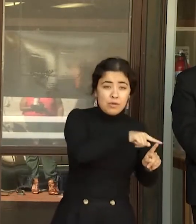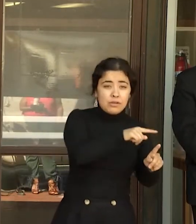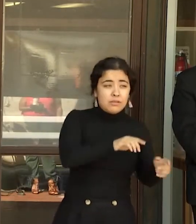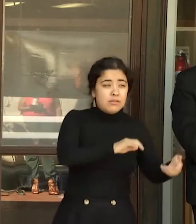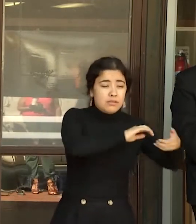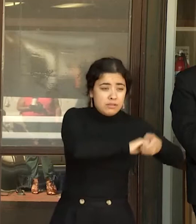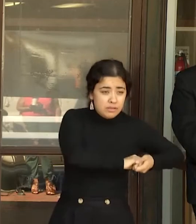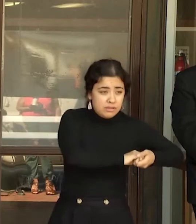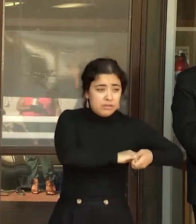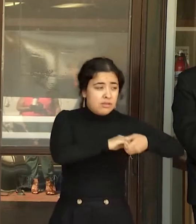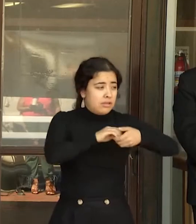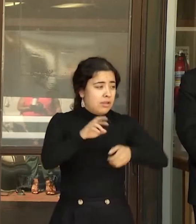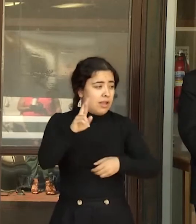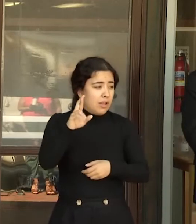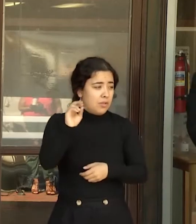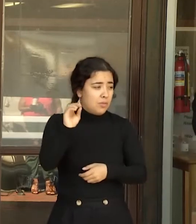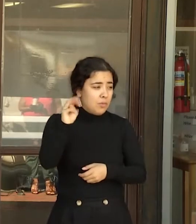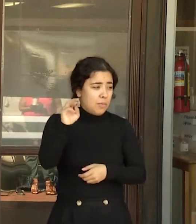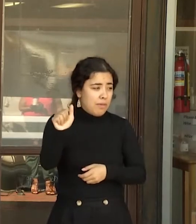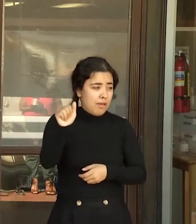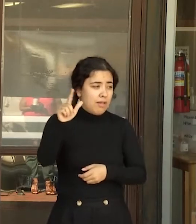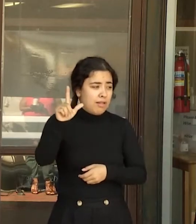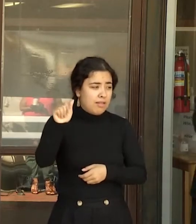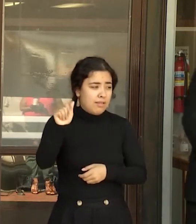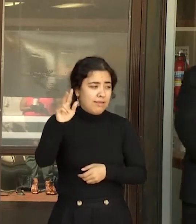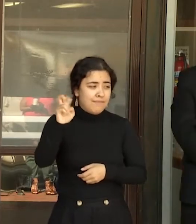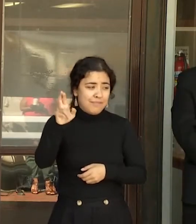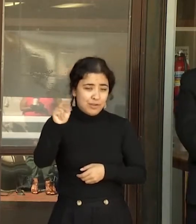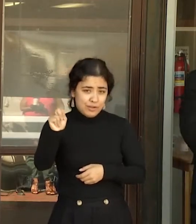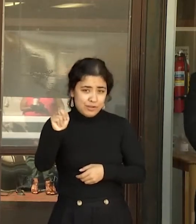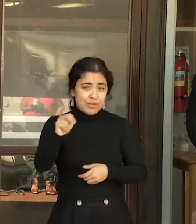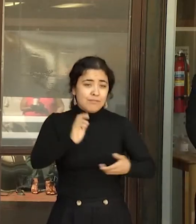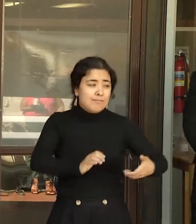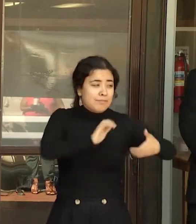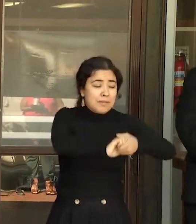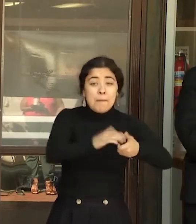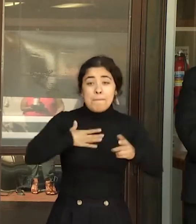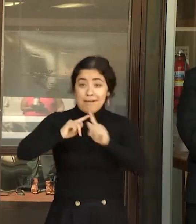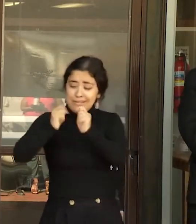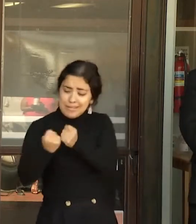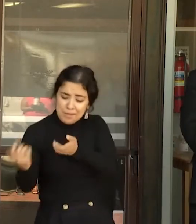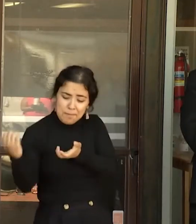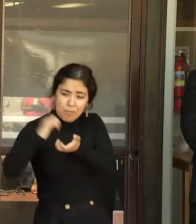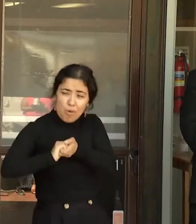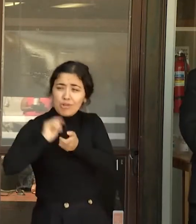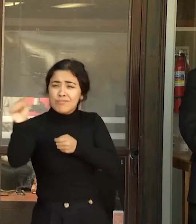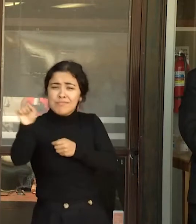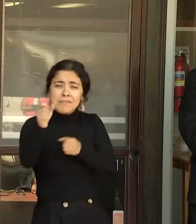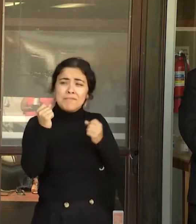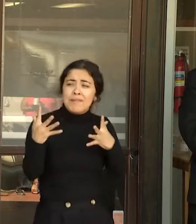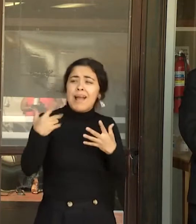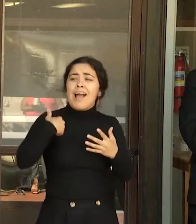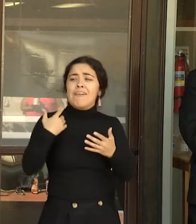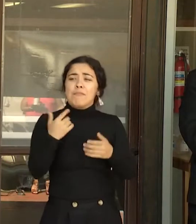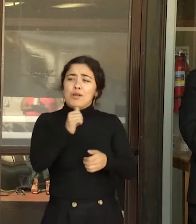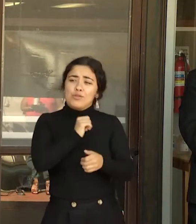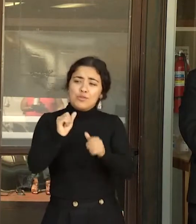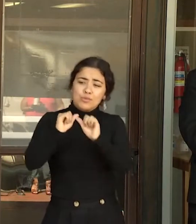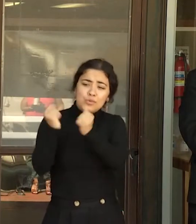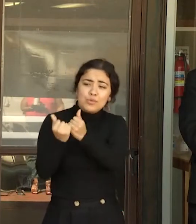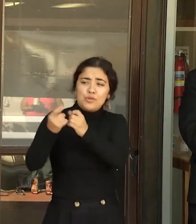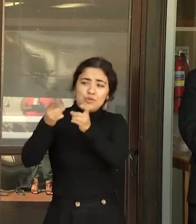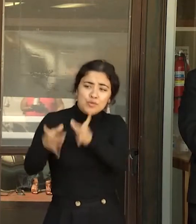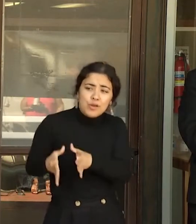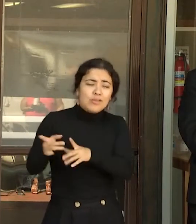with GATA Association, without partnerships from my team is out here. I got my associate director, my housing counselors, my